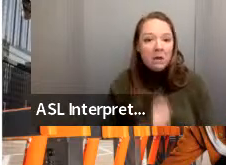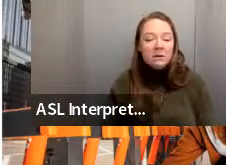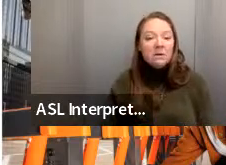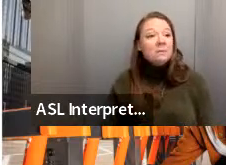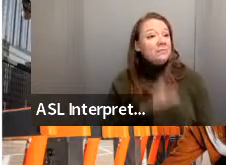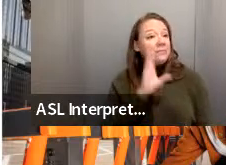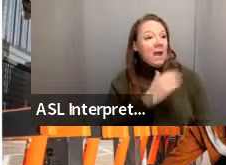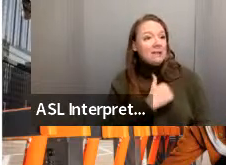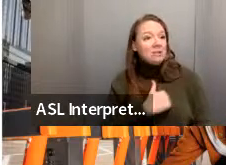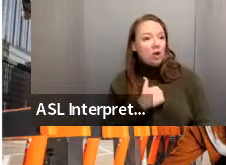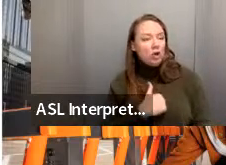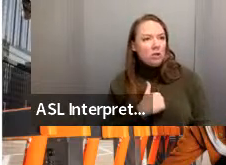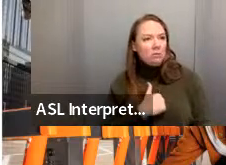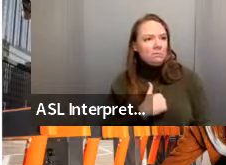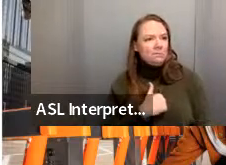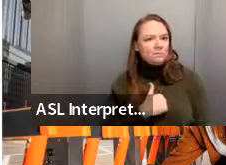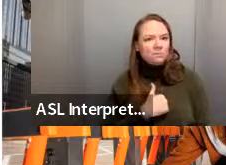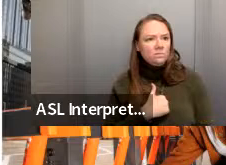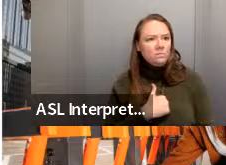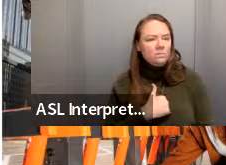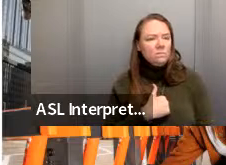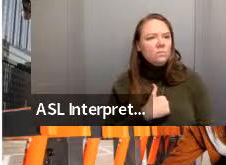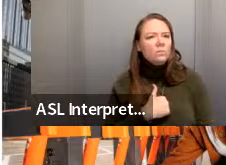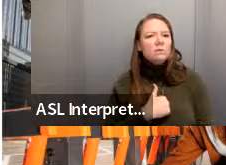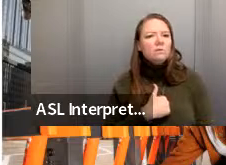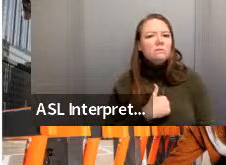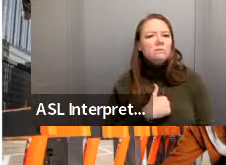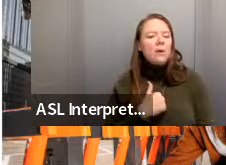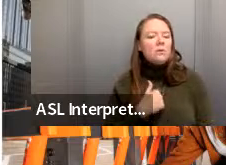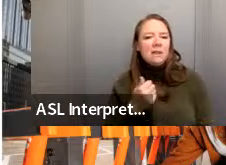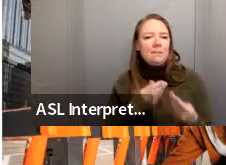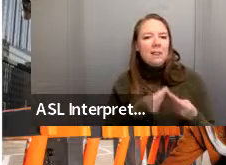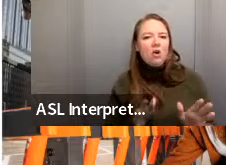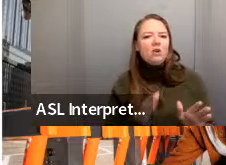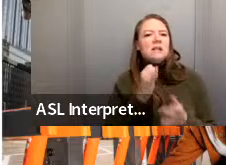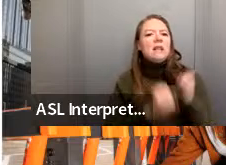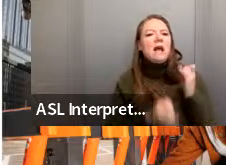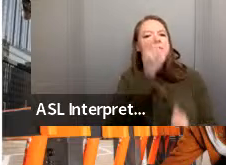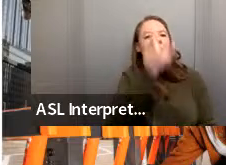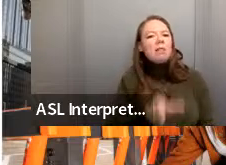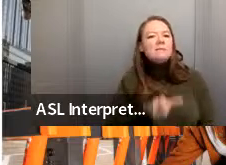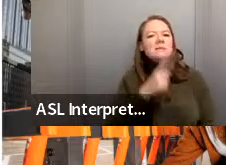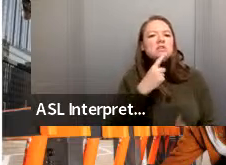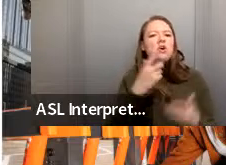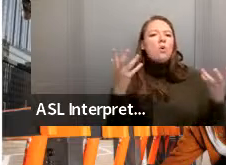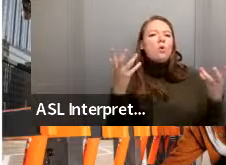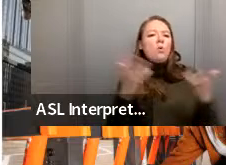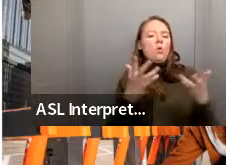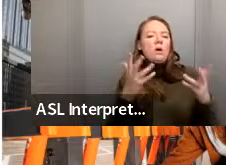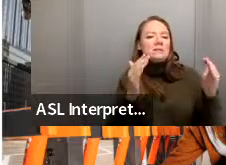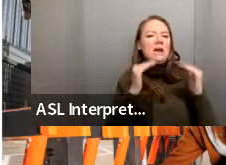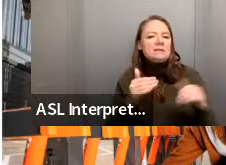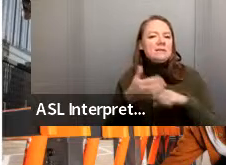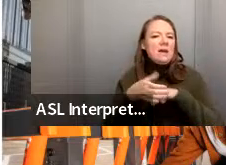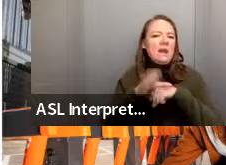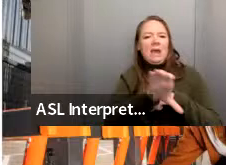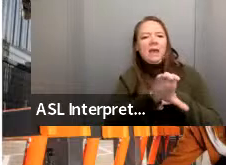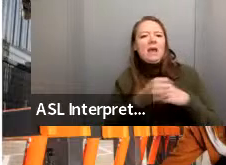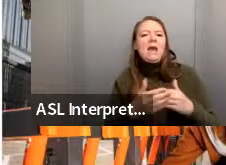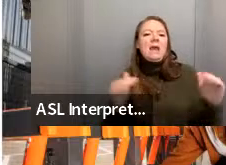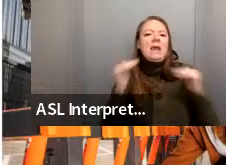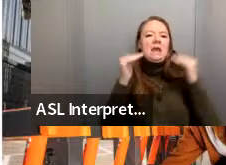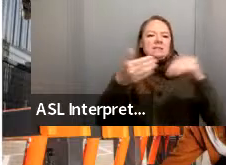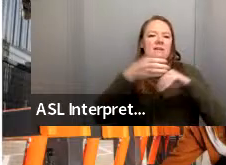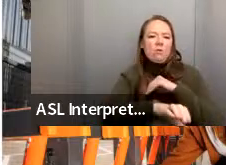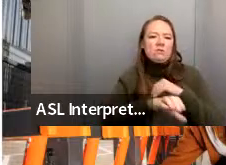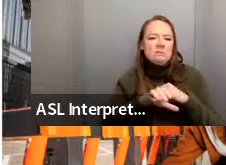Hi, sorry, I think my audio cut out for a second. So our last column is about what's next, enhanced enforcement for individual riders for incorrect parking.